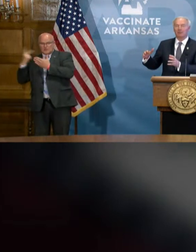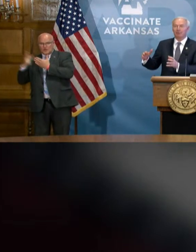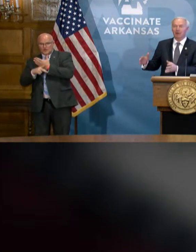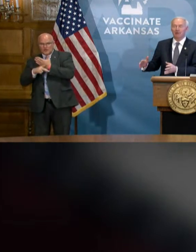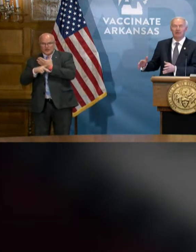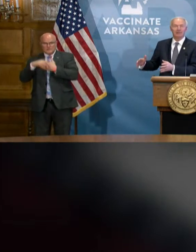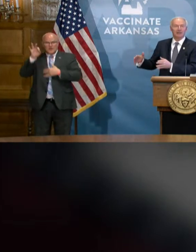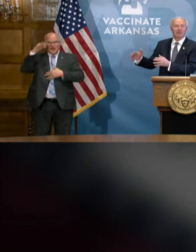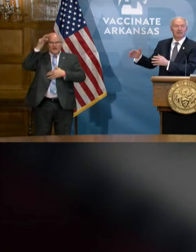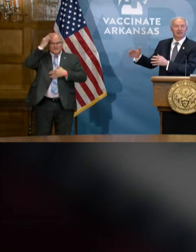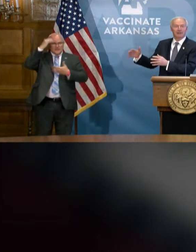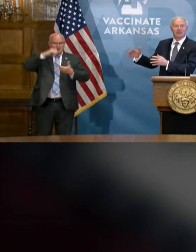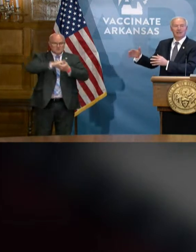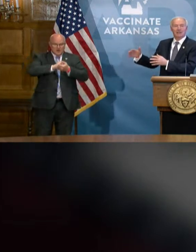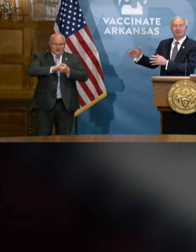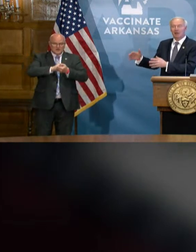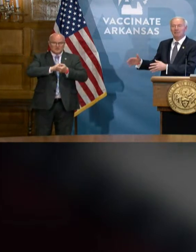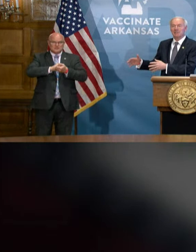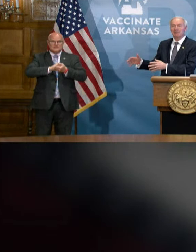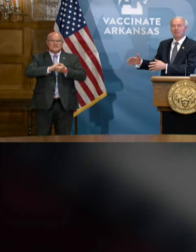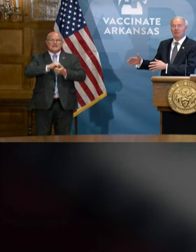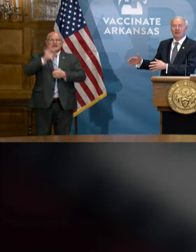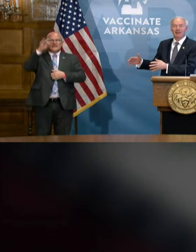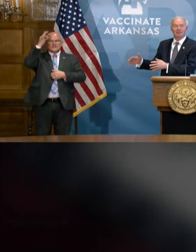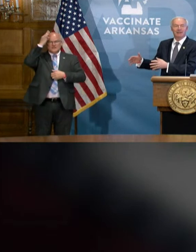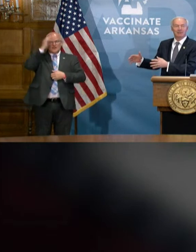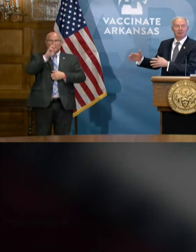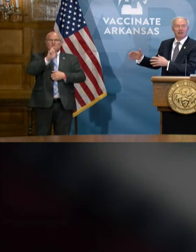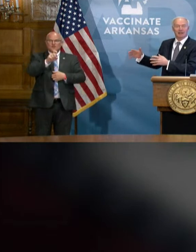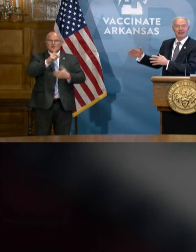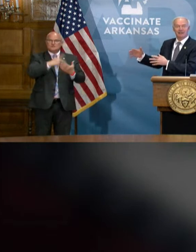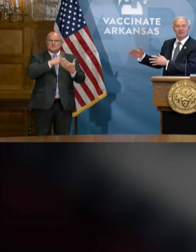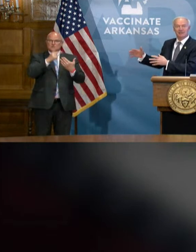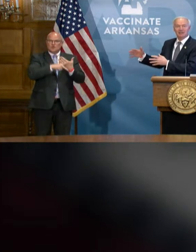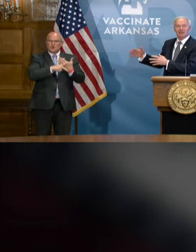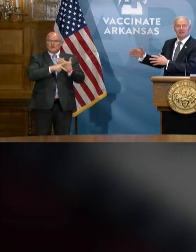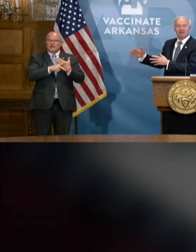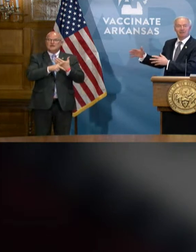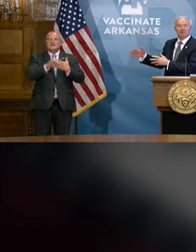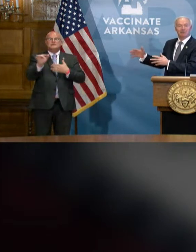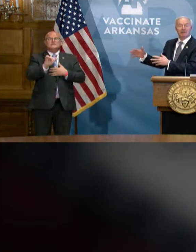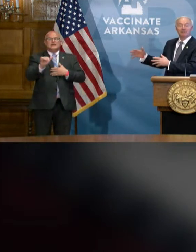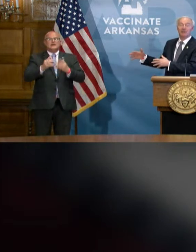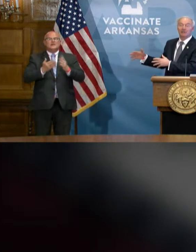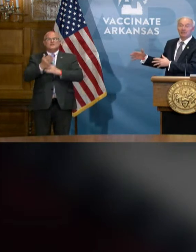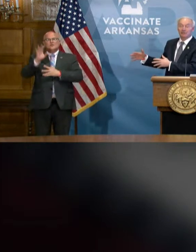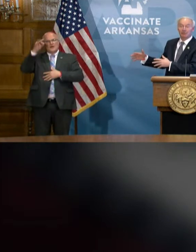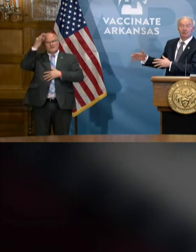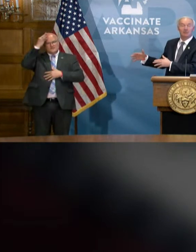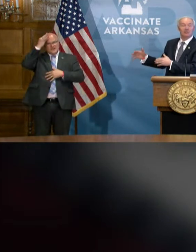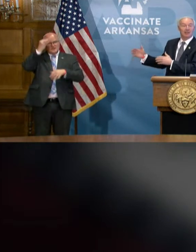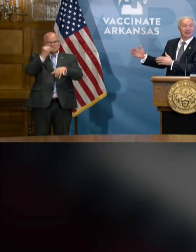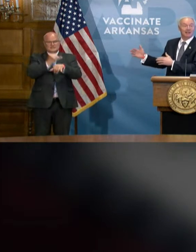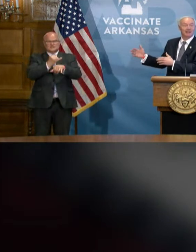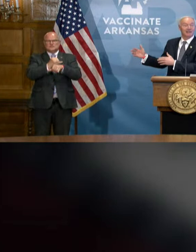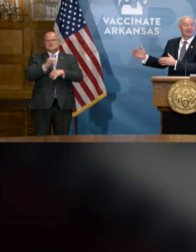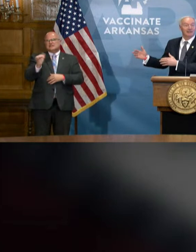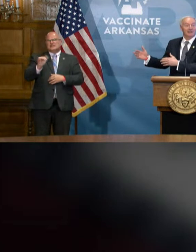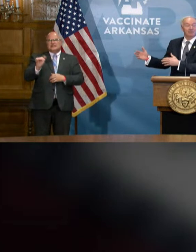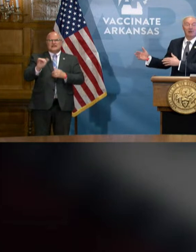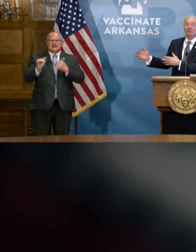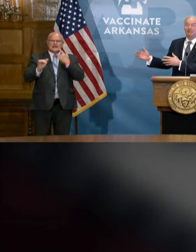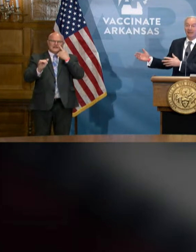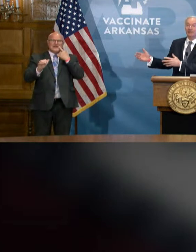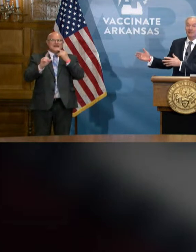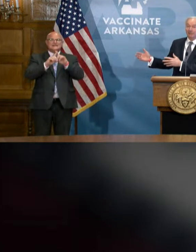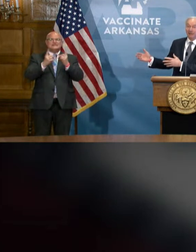through our federal partners and our federal pharmacy program, as well as through our federal institutions like